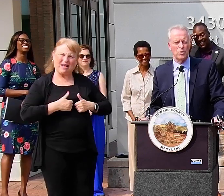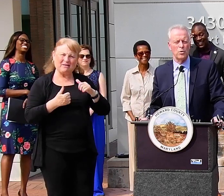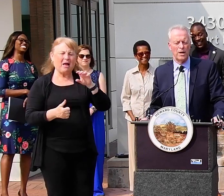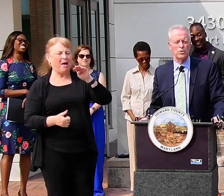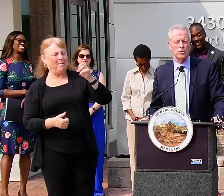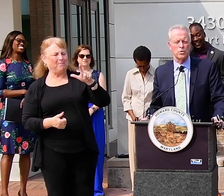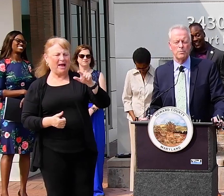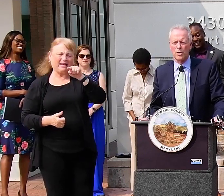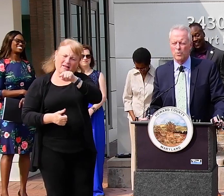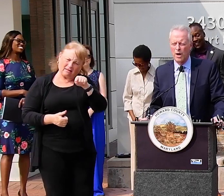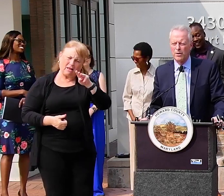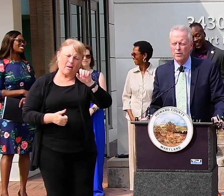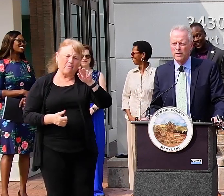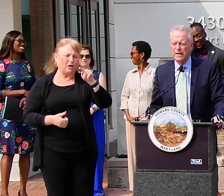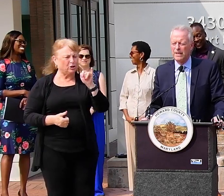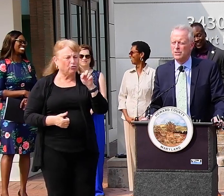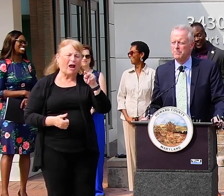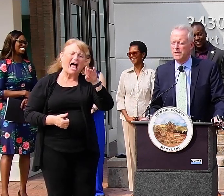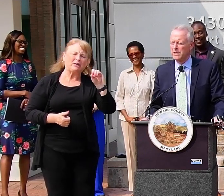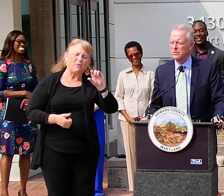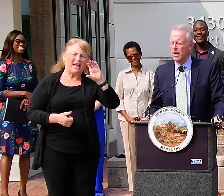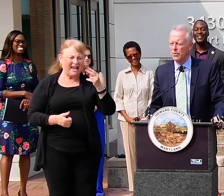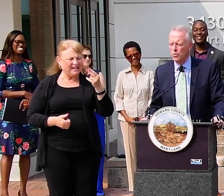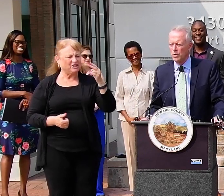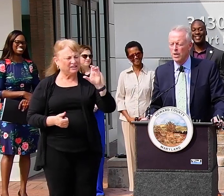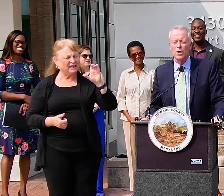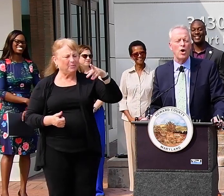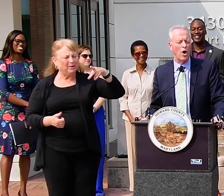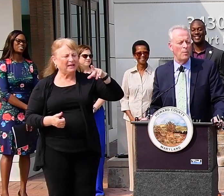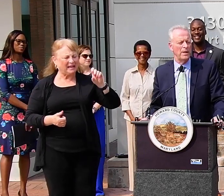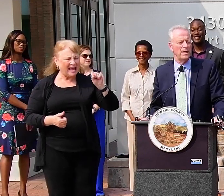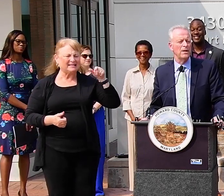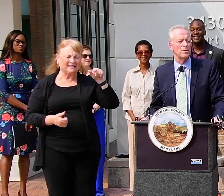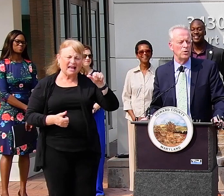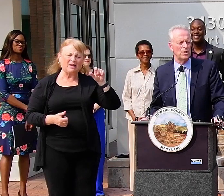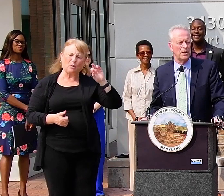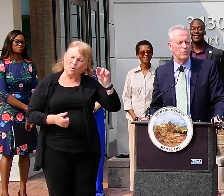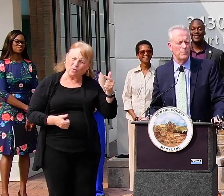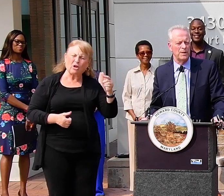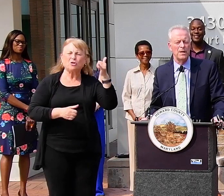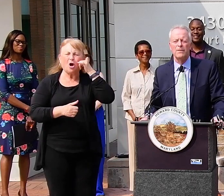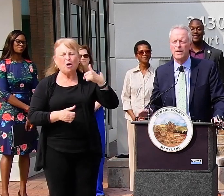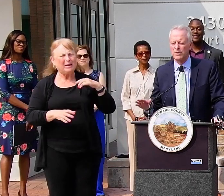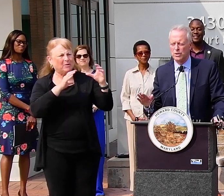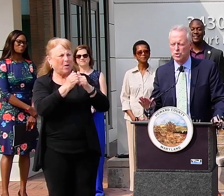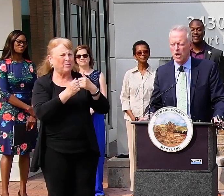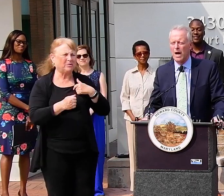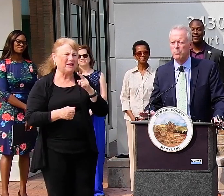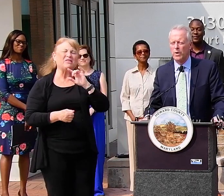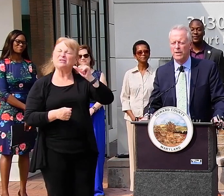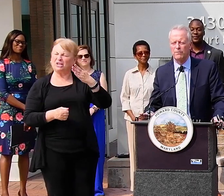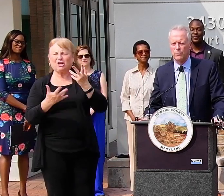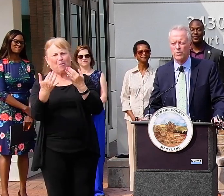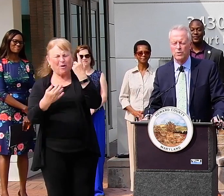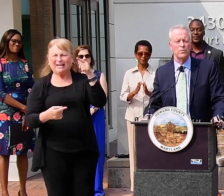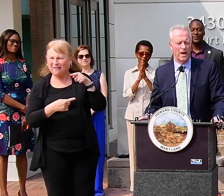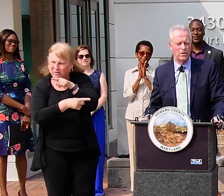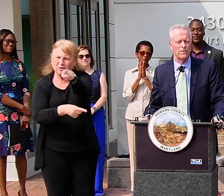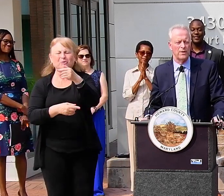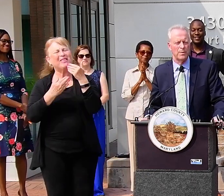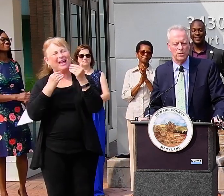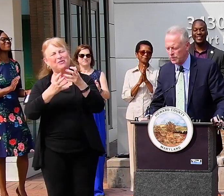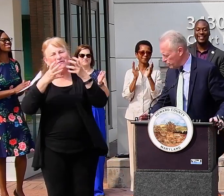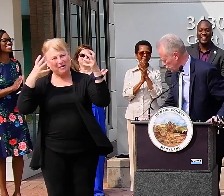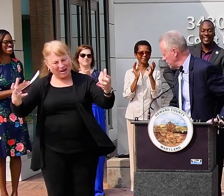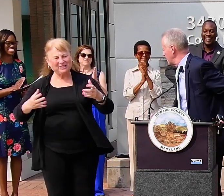is michael_Martirano, hcps.org. Call me, communicate with me. There is a job waiting for you. Thank